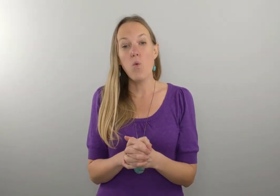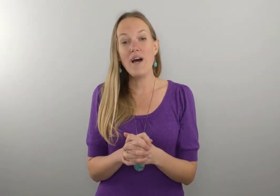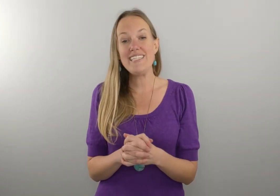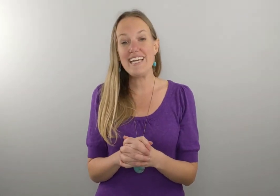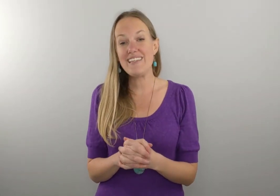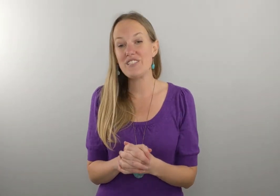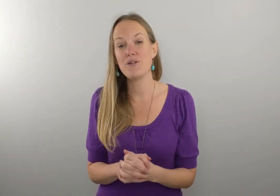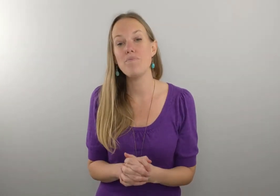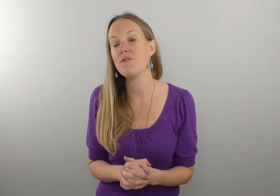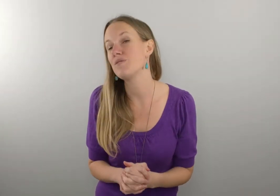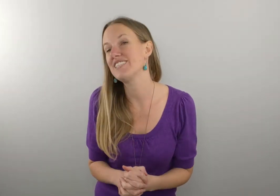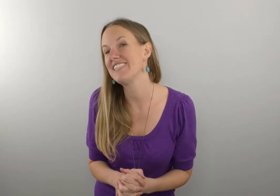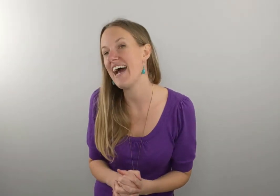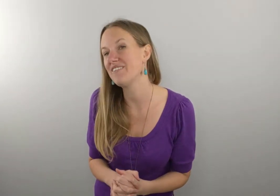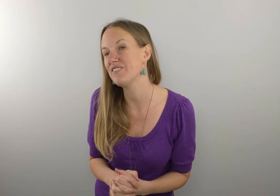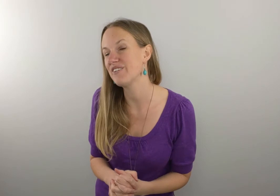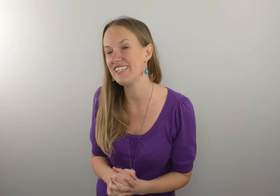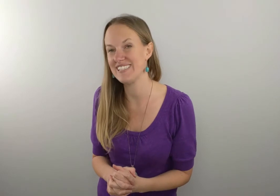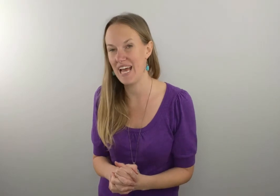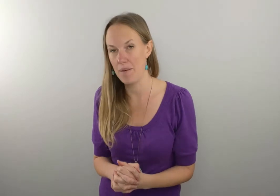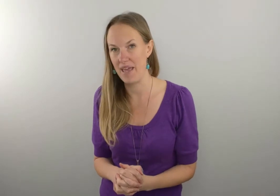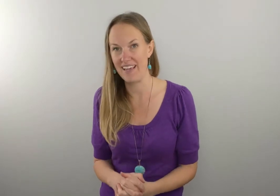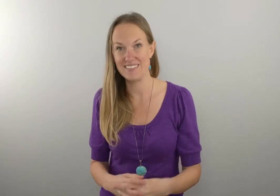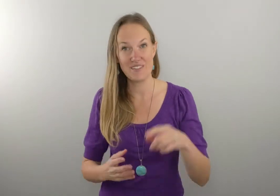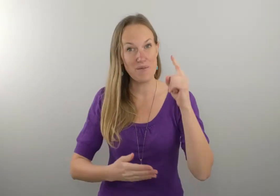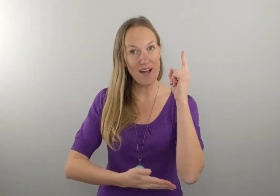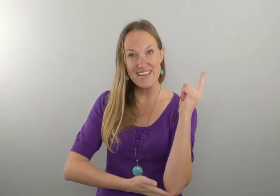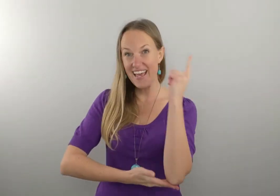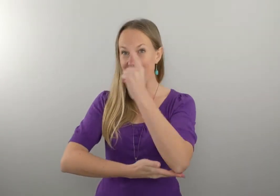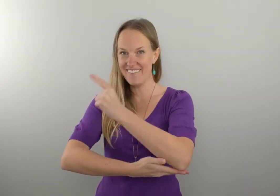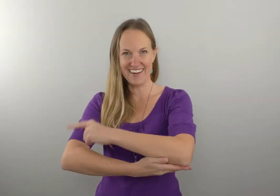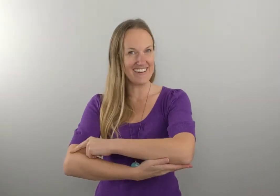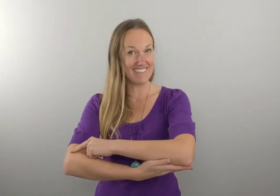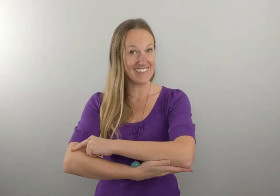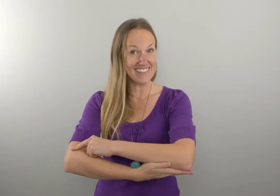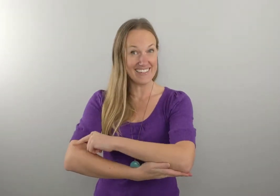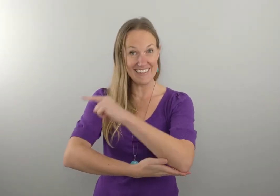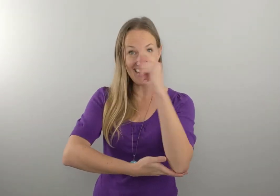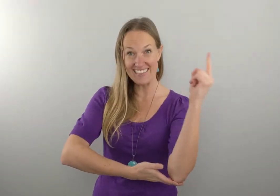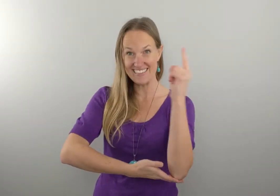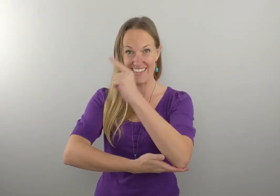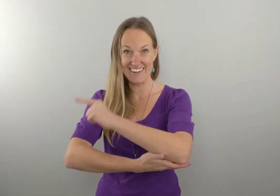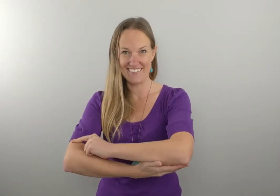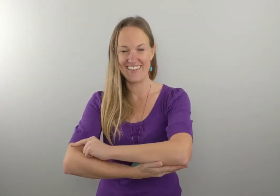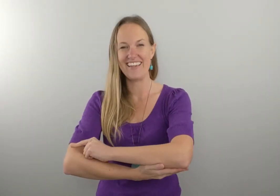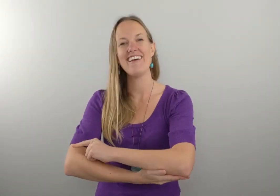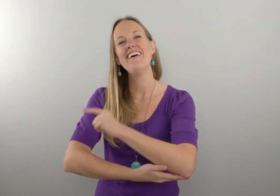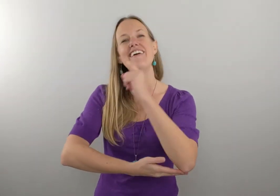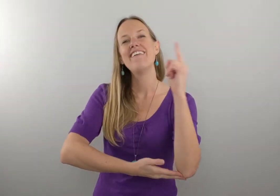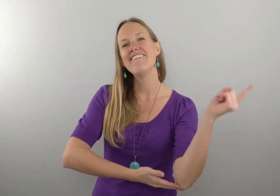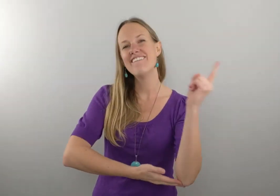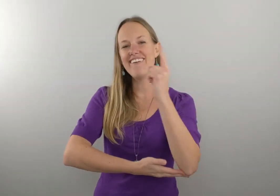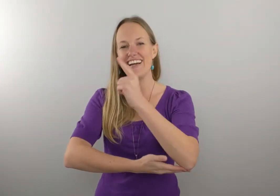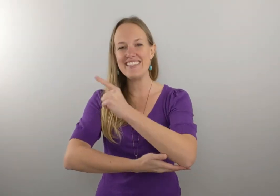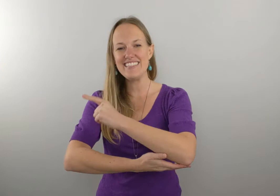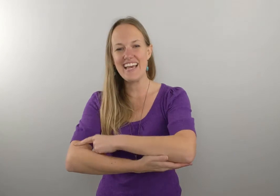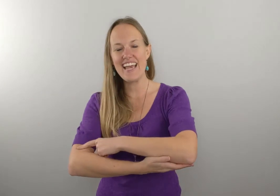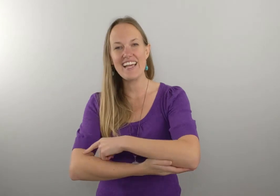one day the trumpet will sound for his coming. So one day, we're getting really good at that sign, aren't we? One day, and